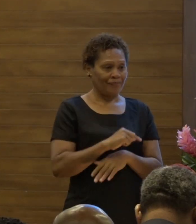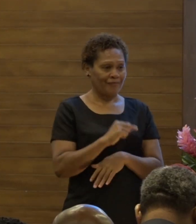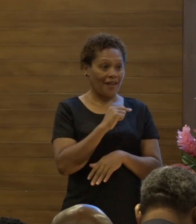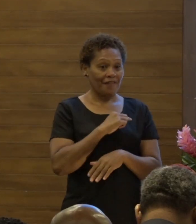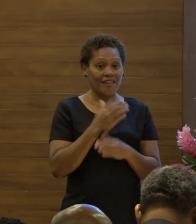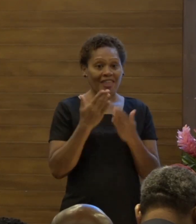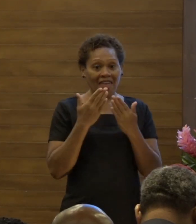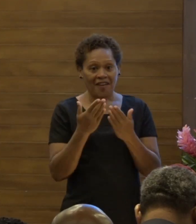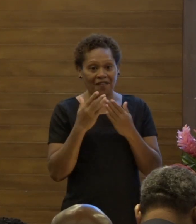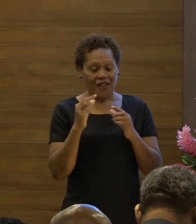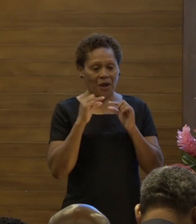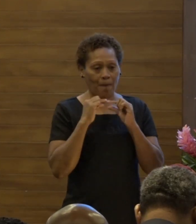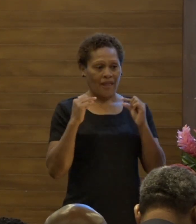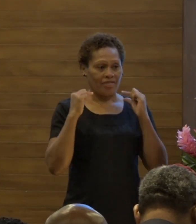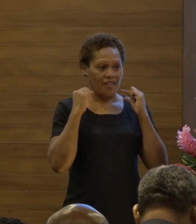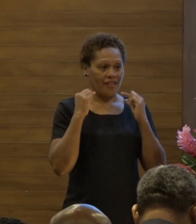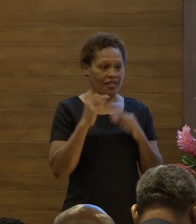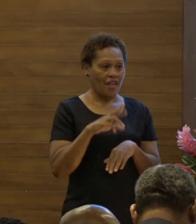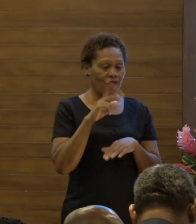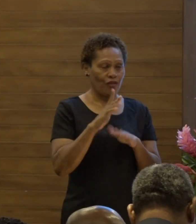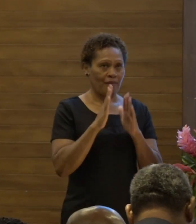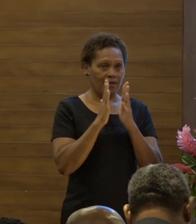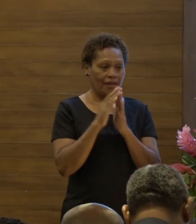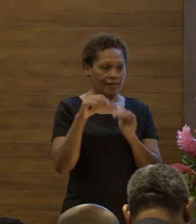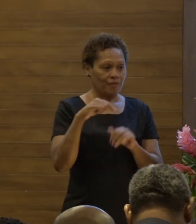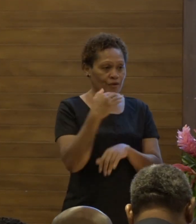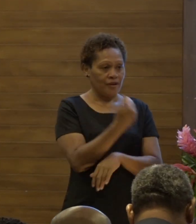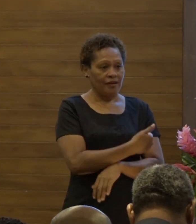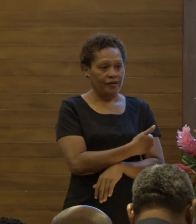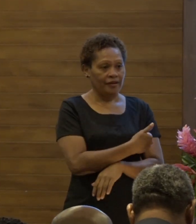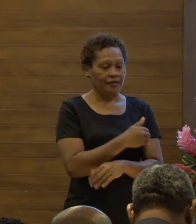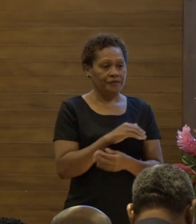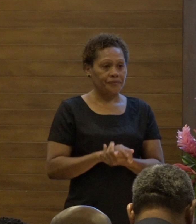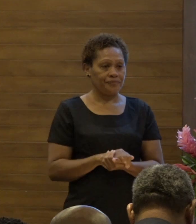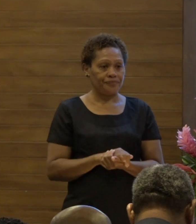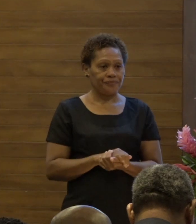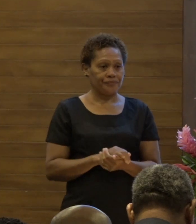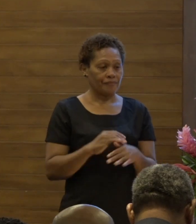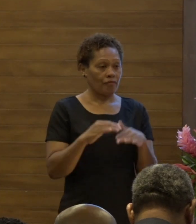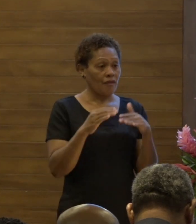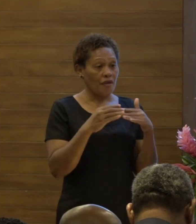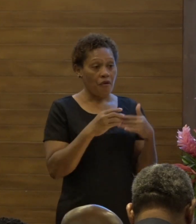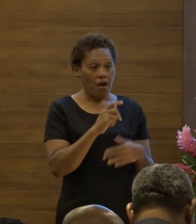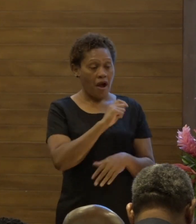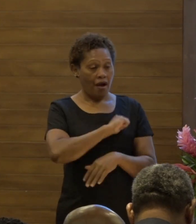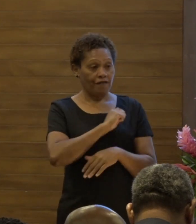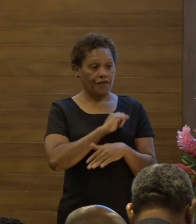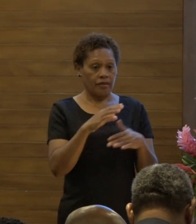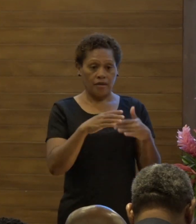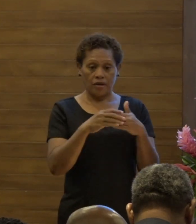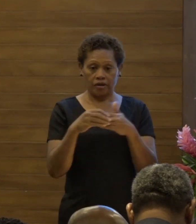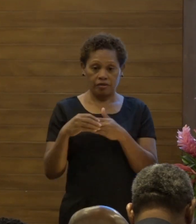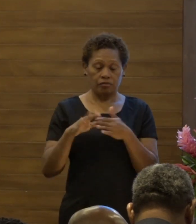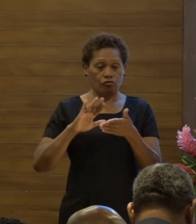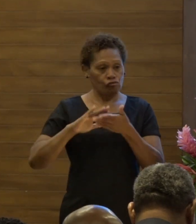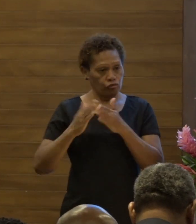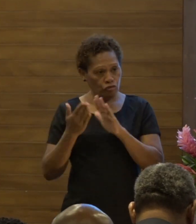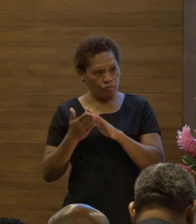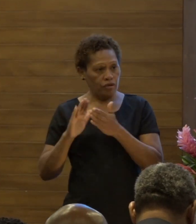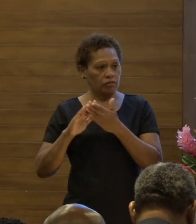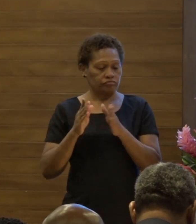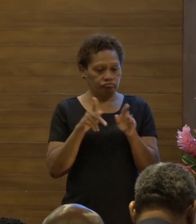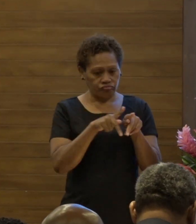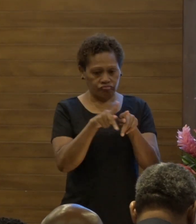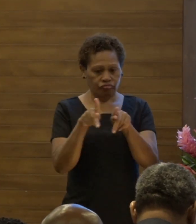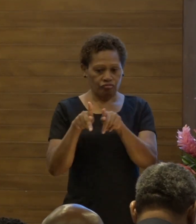for the prayer this morning. To our faith leaders and community stakeholders, thank